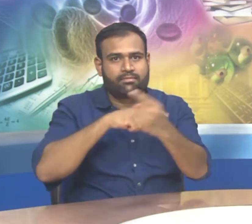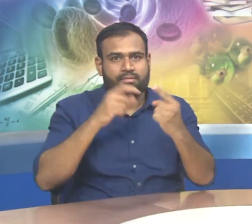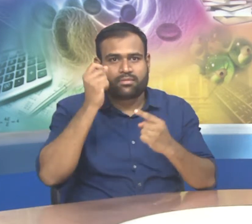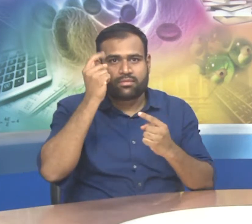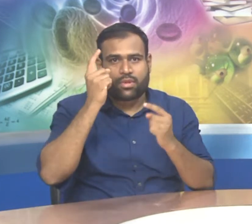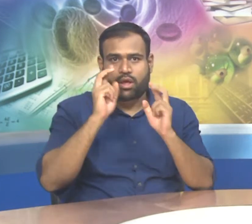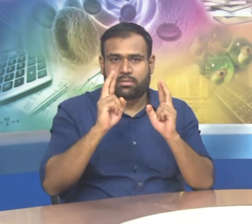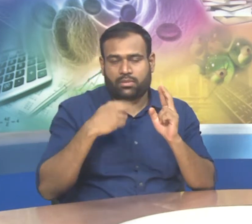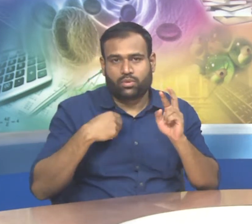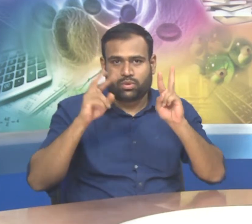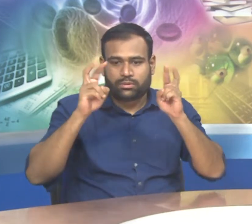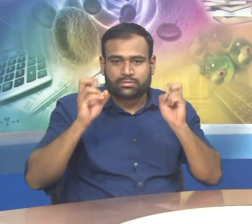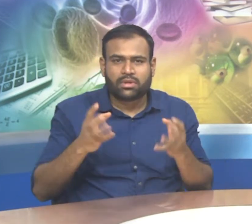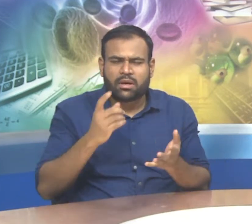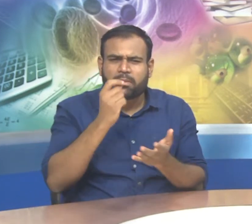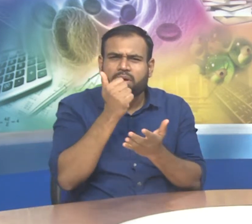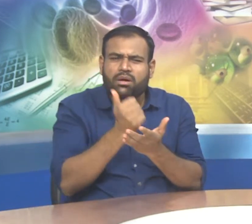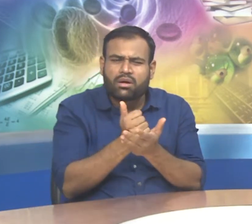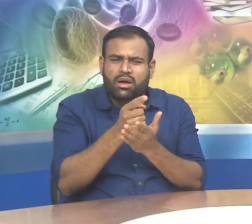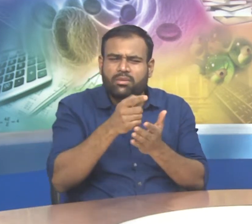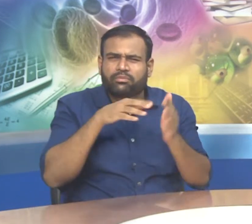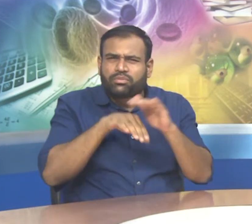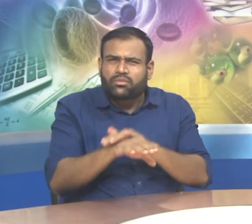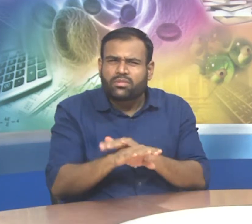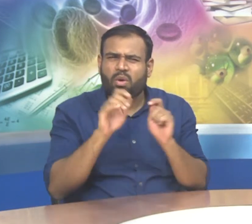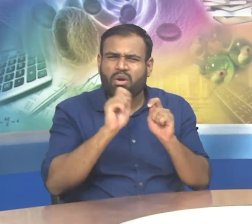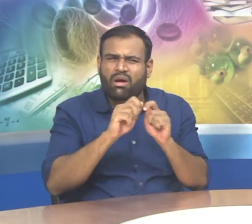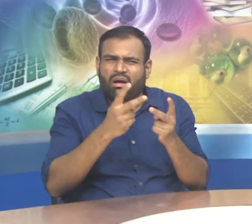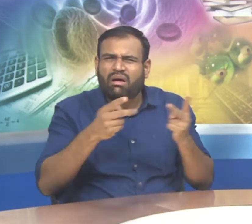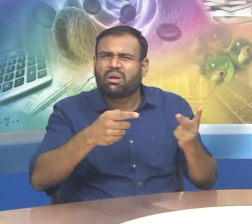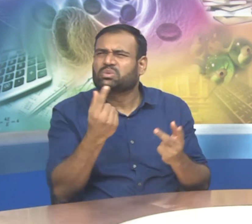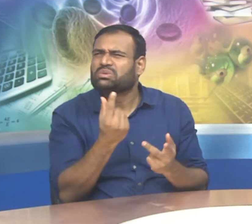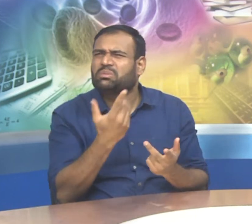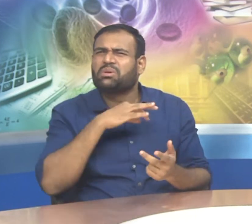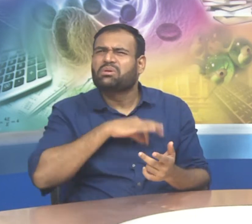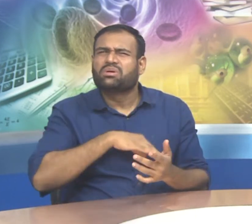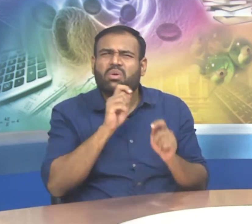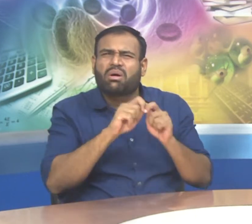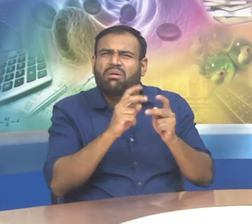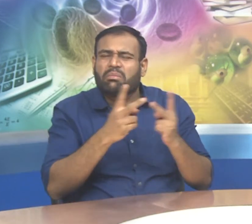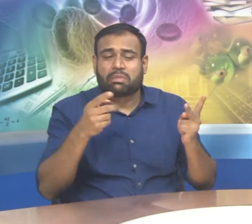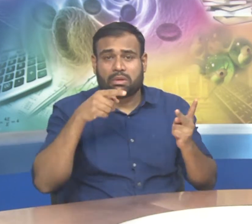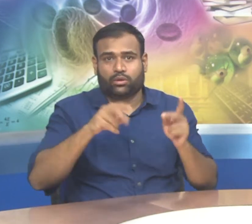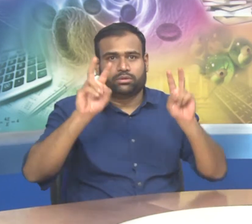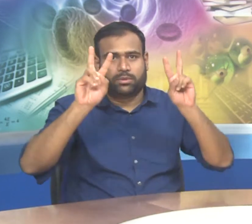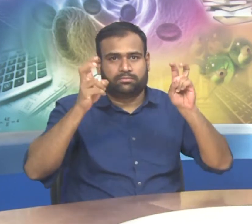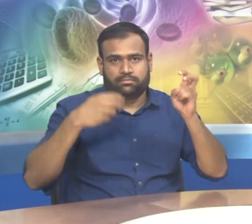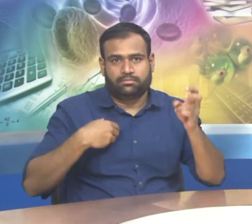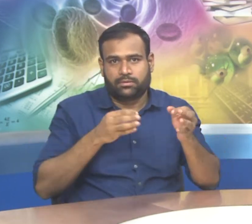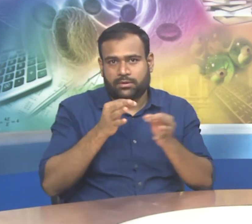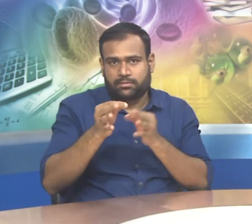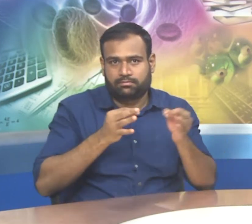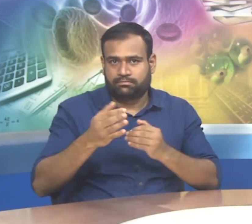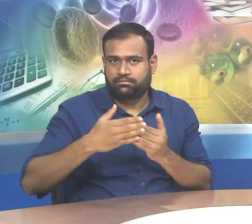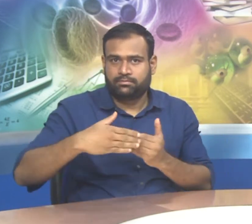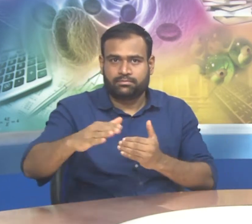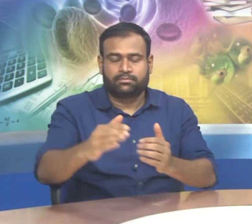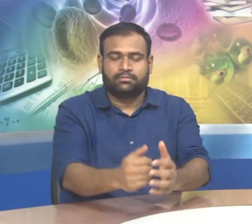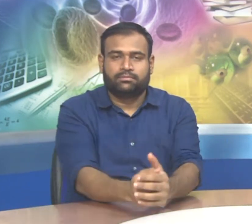So far we have understood the words from the chapter. From here onwards, we will be discussing this